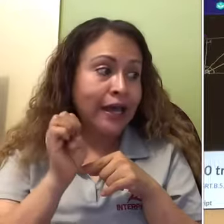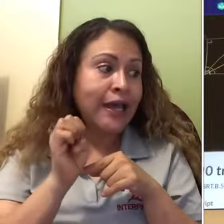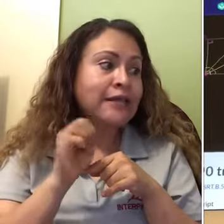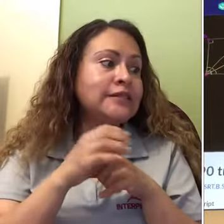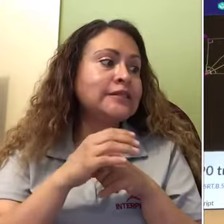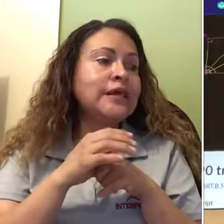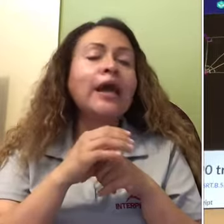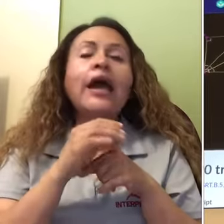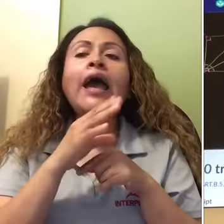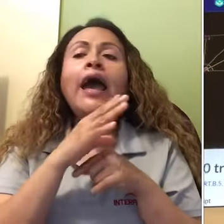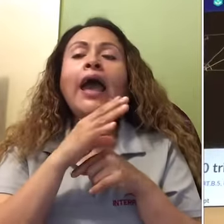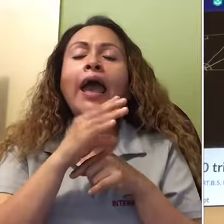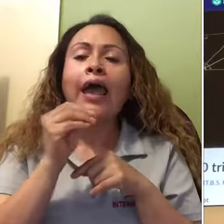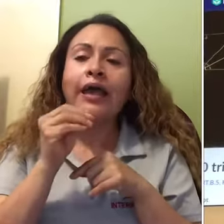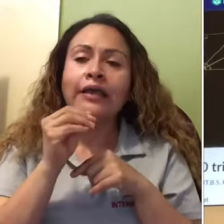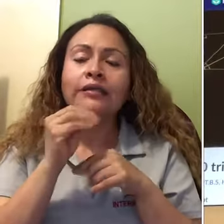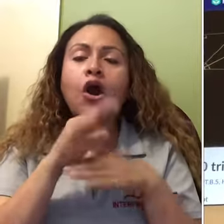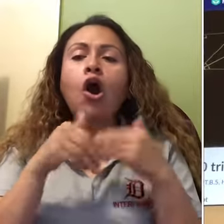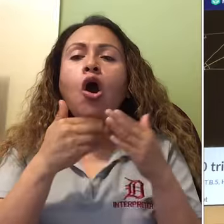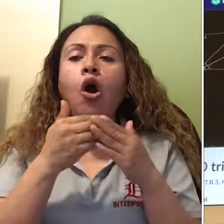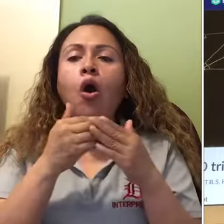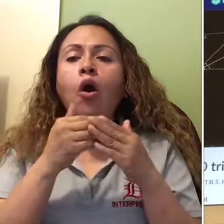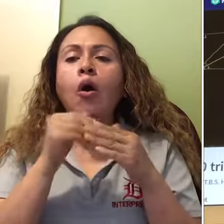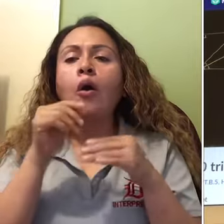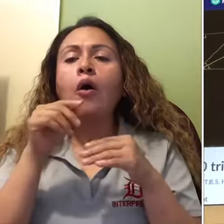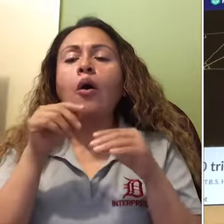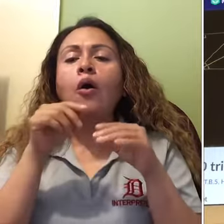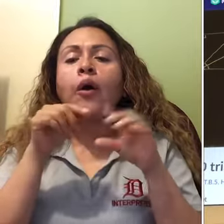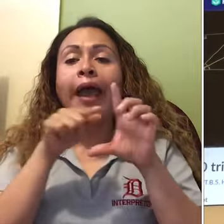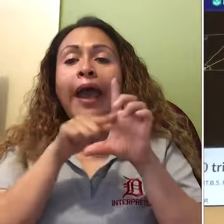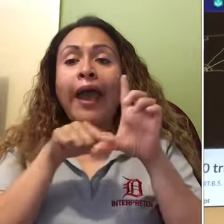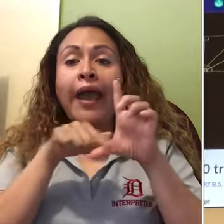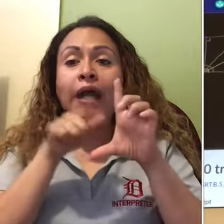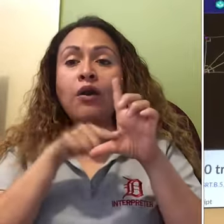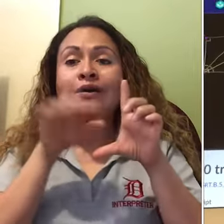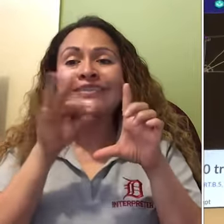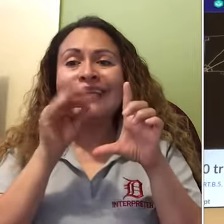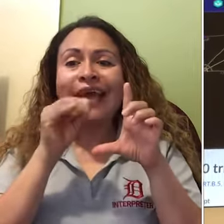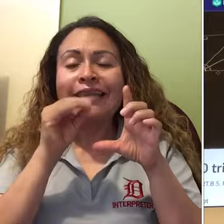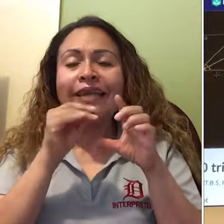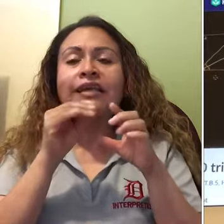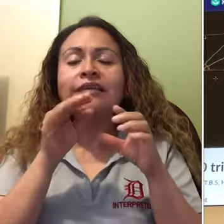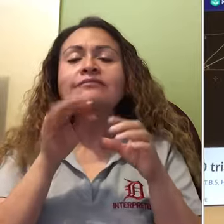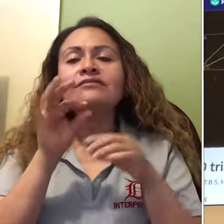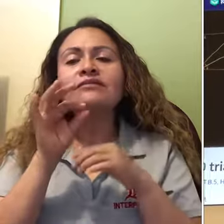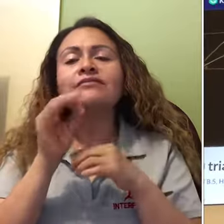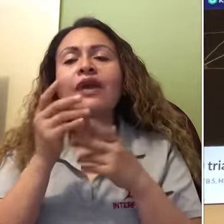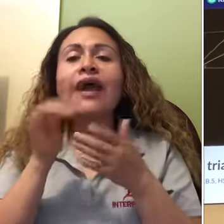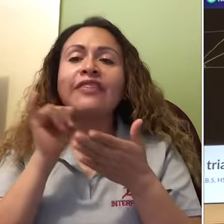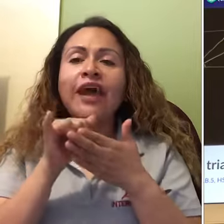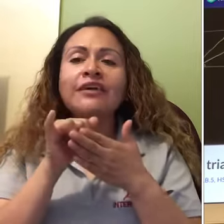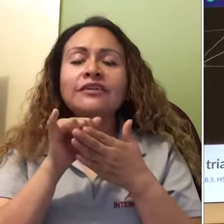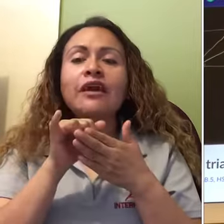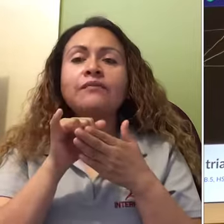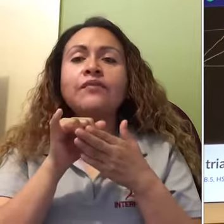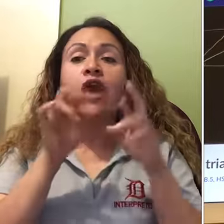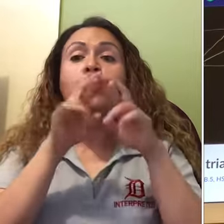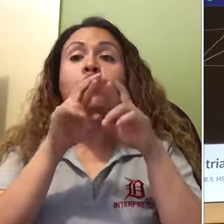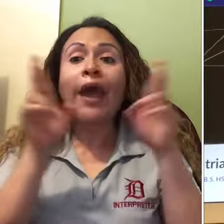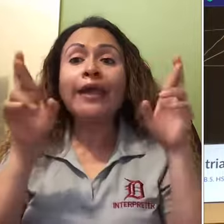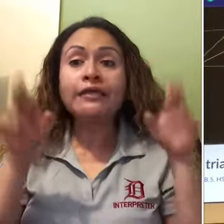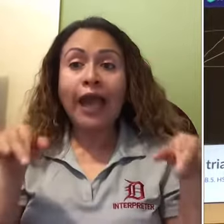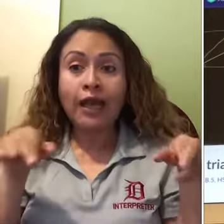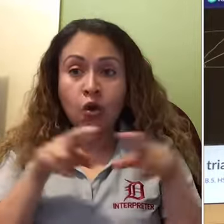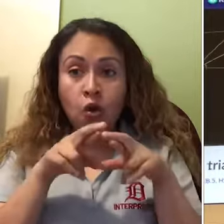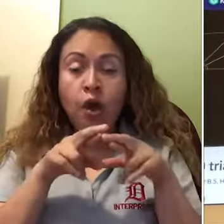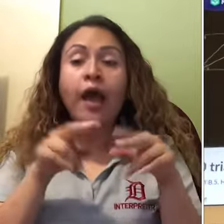all parallel to each other and that the angles are all 90 degrees, which is more than enough information to know that this is definitely a rectangle. And so one thing we do know